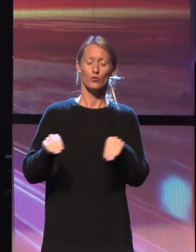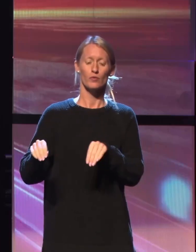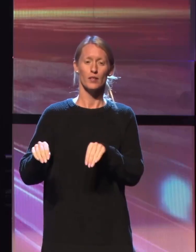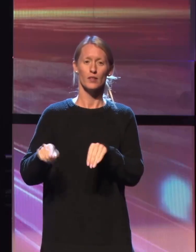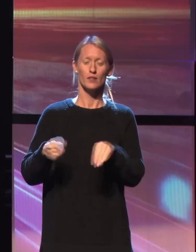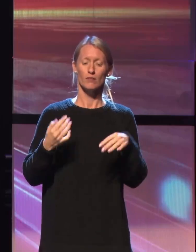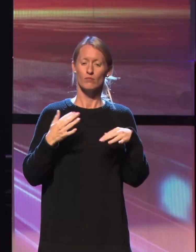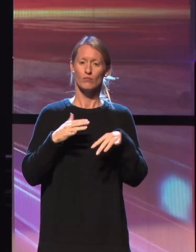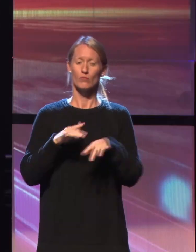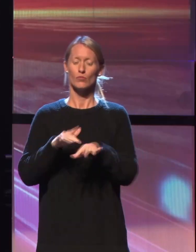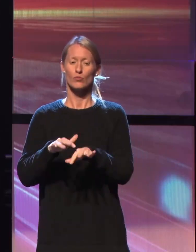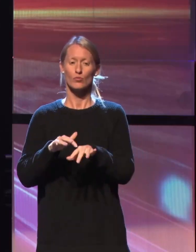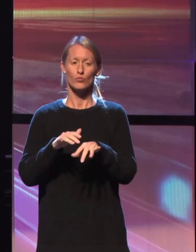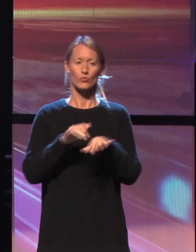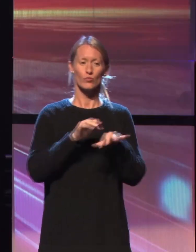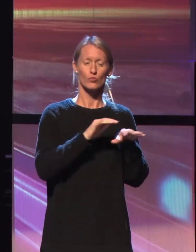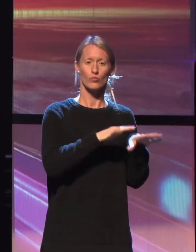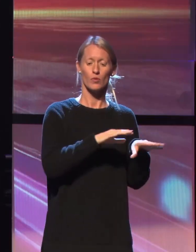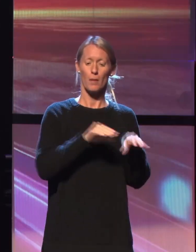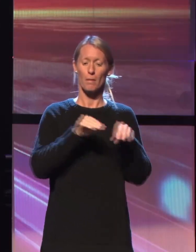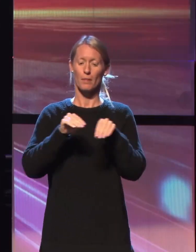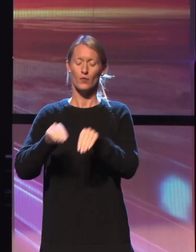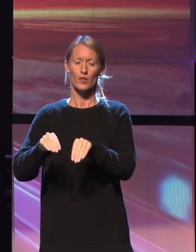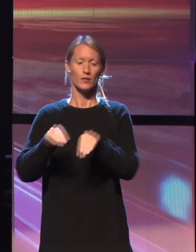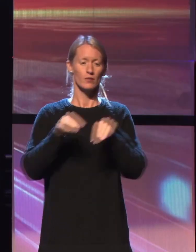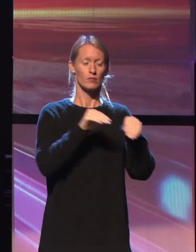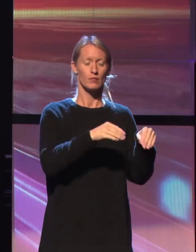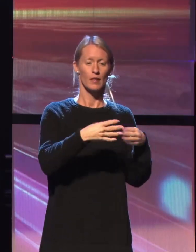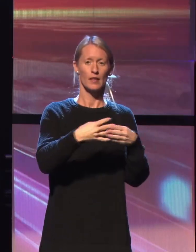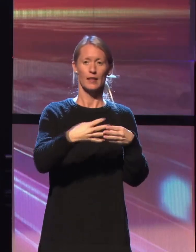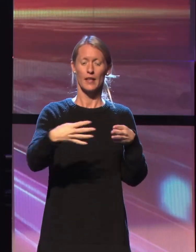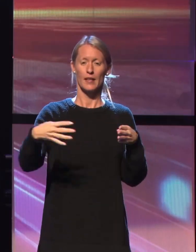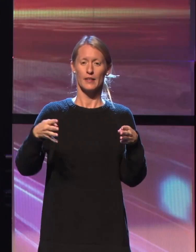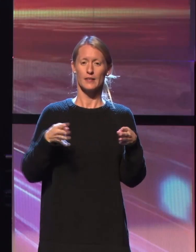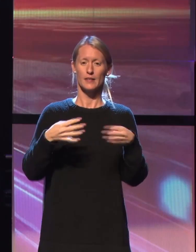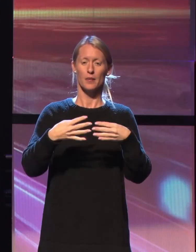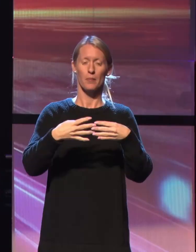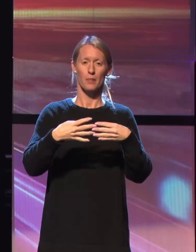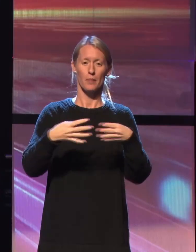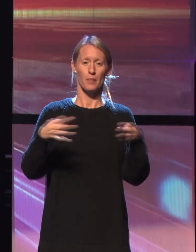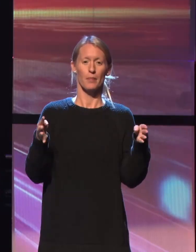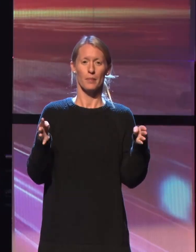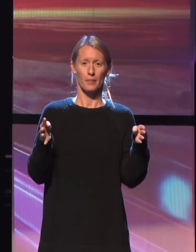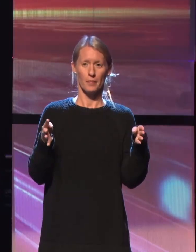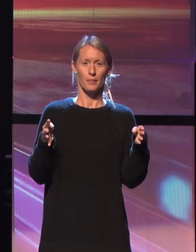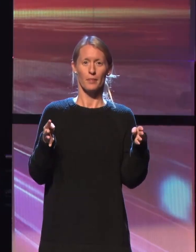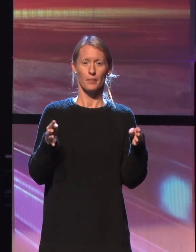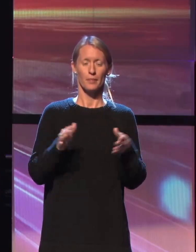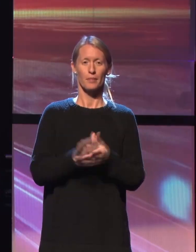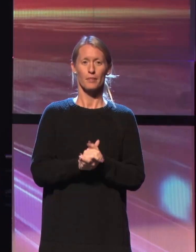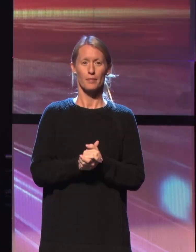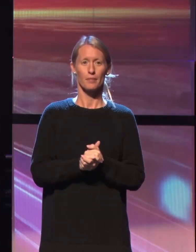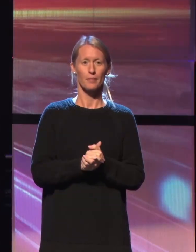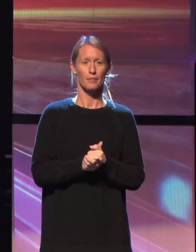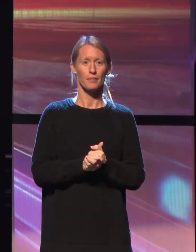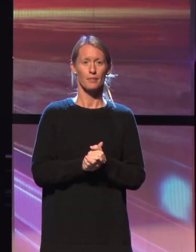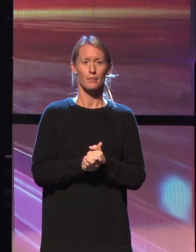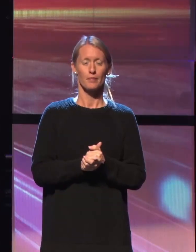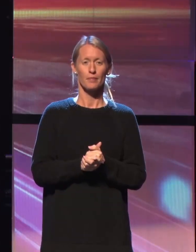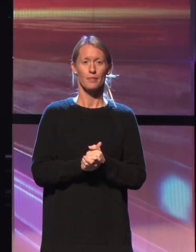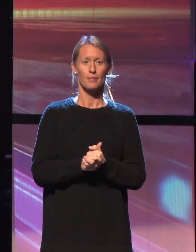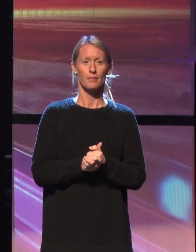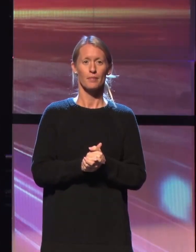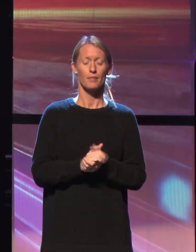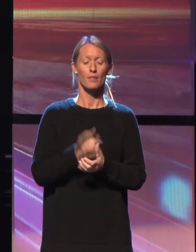are always open. You can come in anytime you want. And so what I want us to just kind of hold to as we come to this